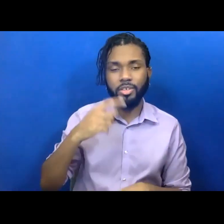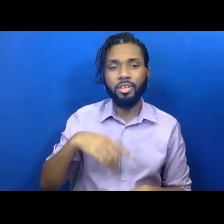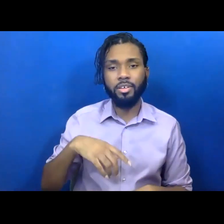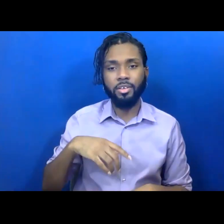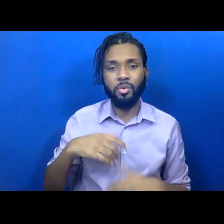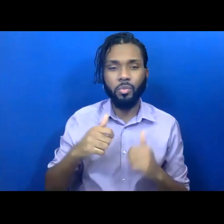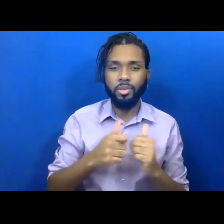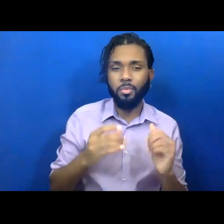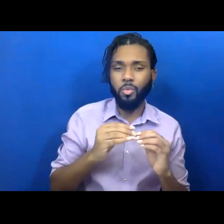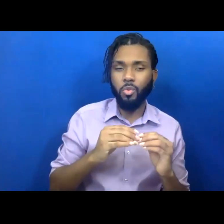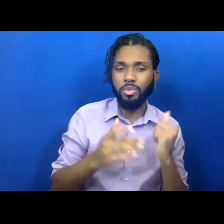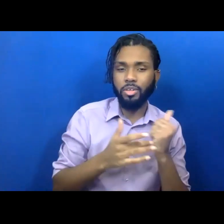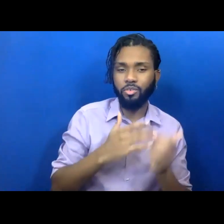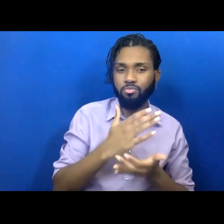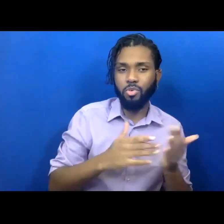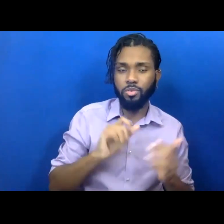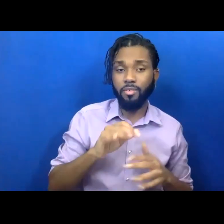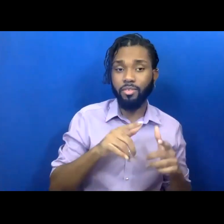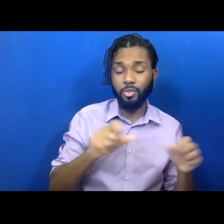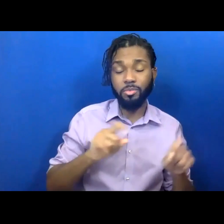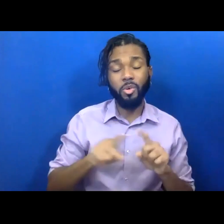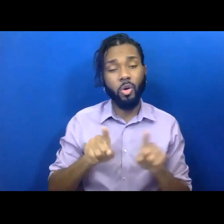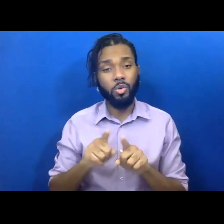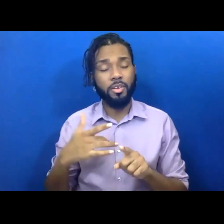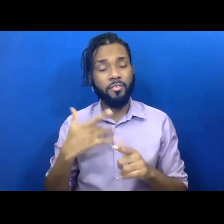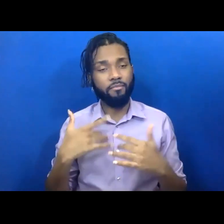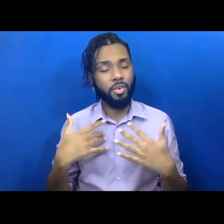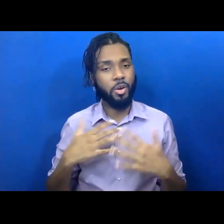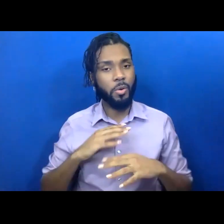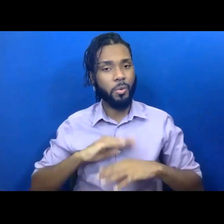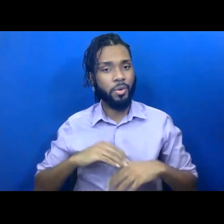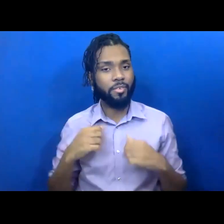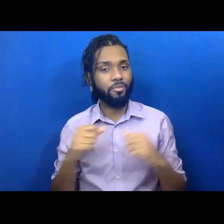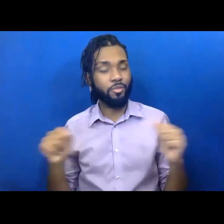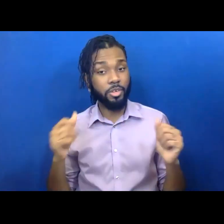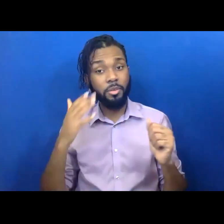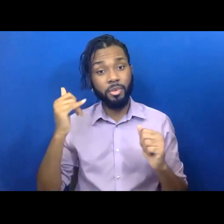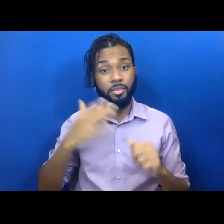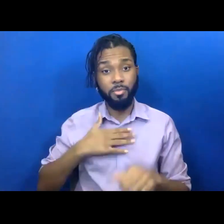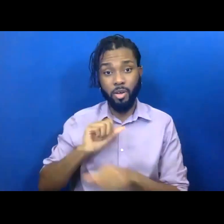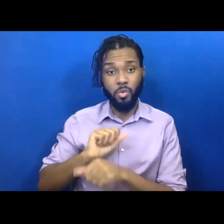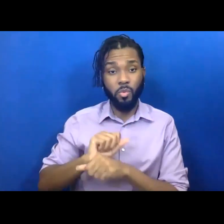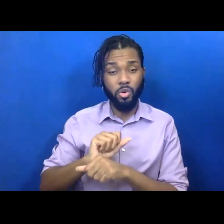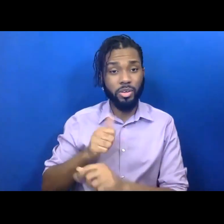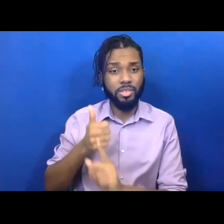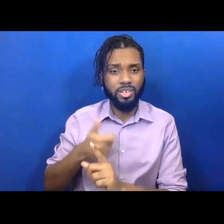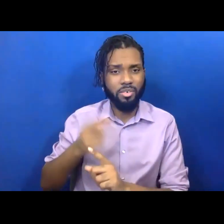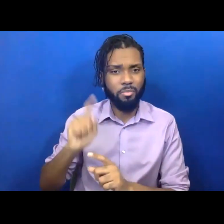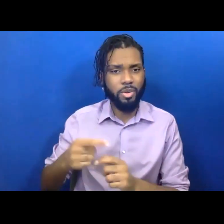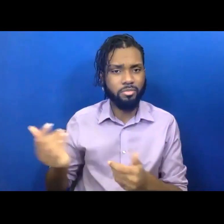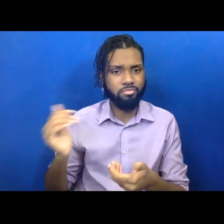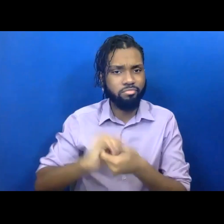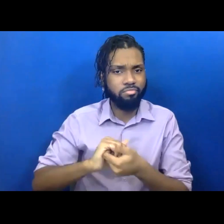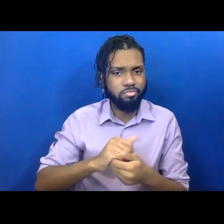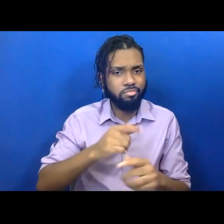linguistics. And yet it's also tremendously freeing because my work in language reclamation has to be interdisciplinary, sort of by